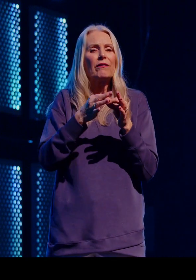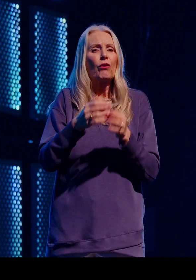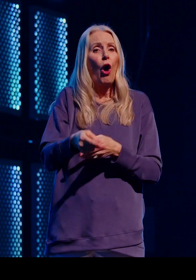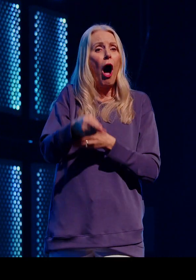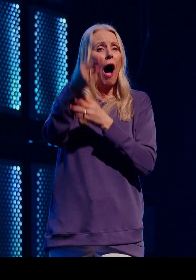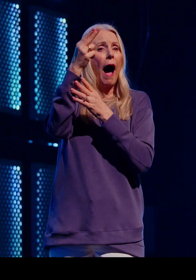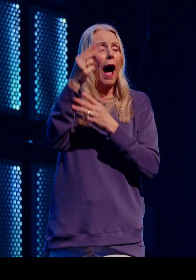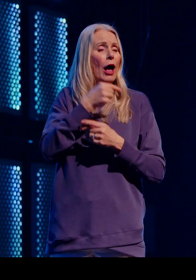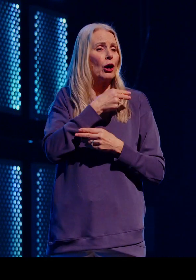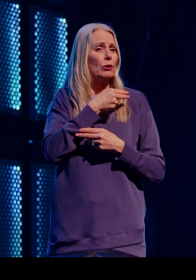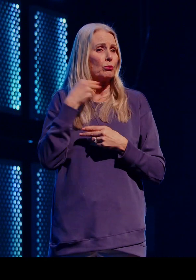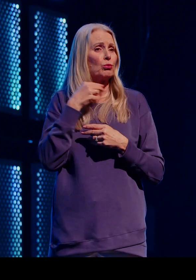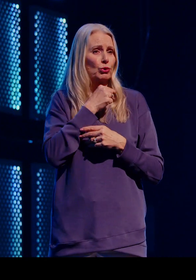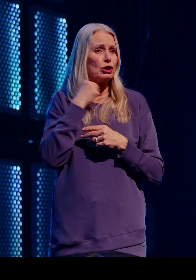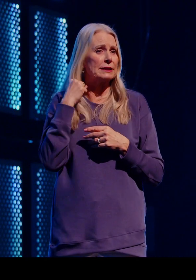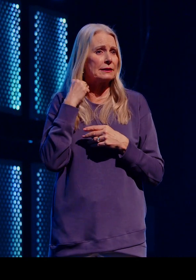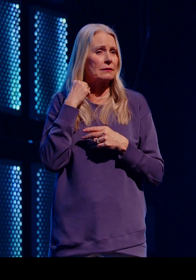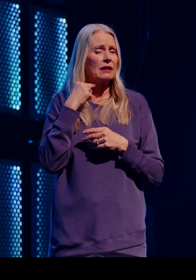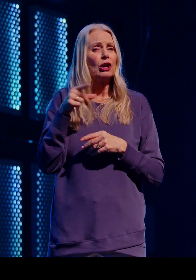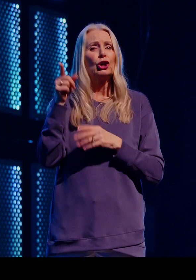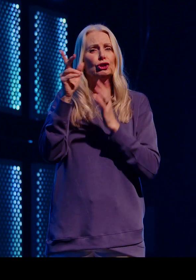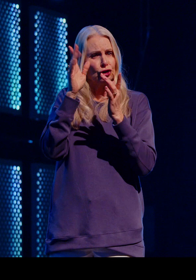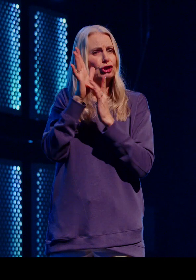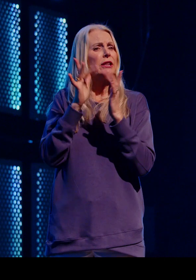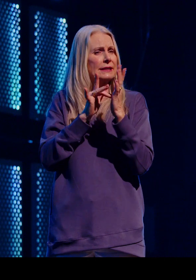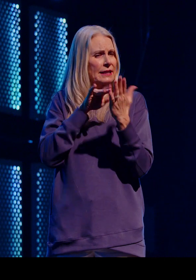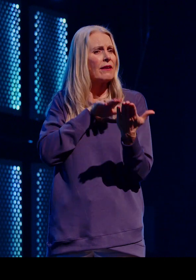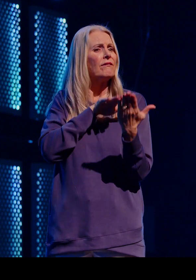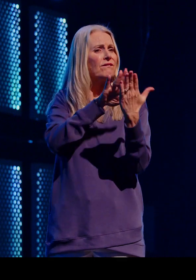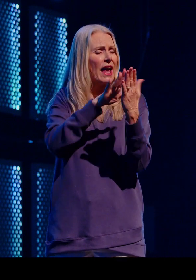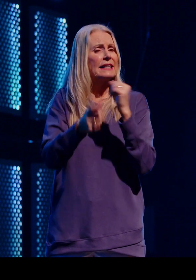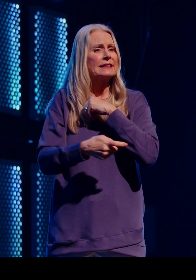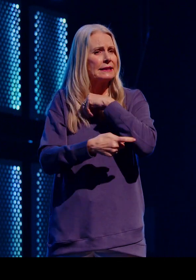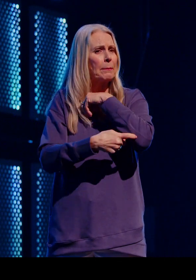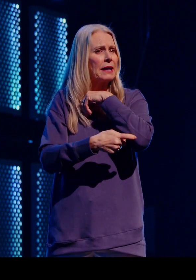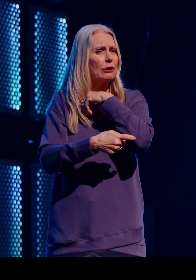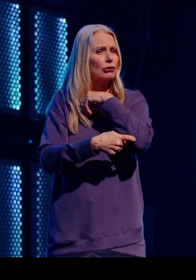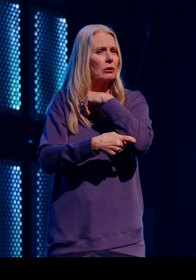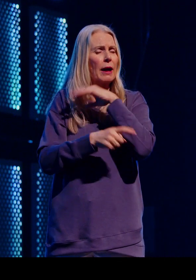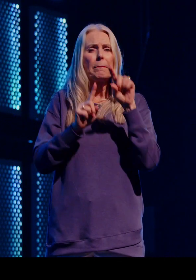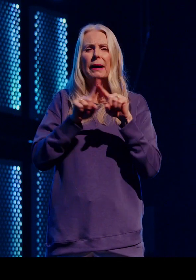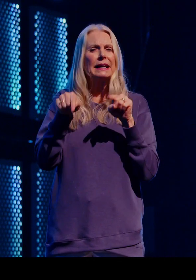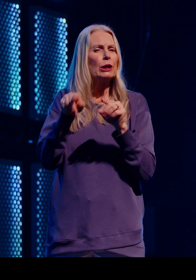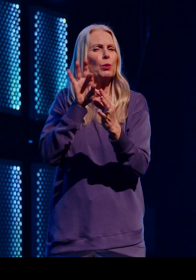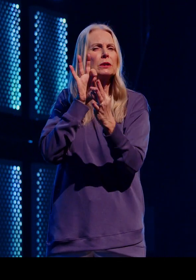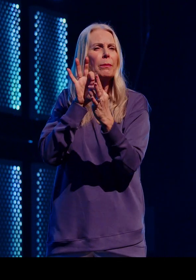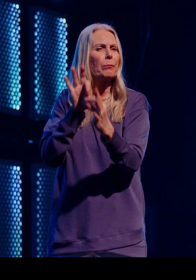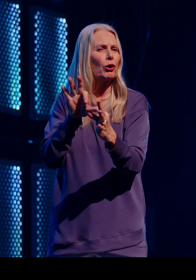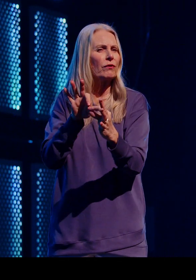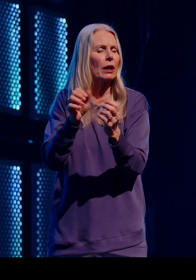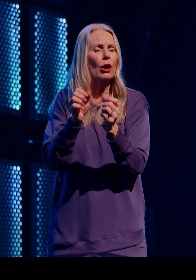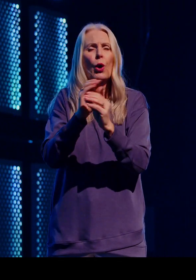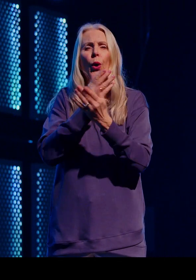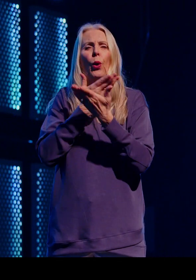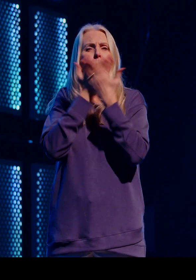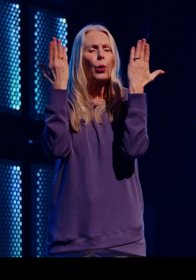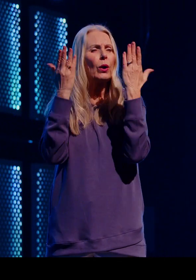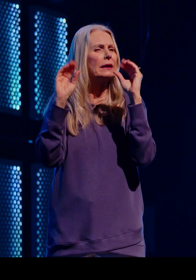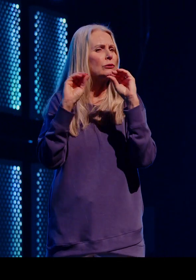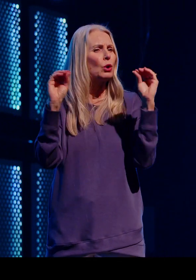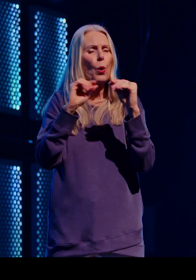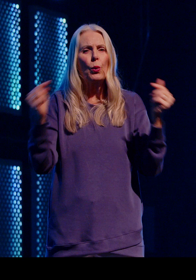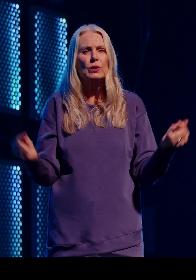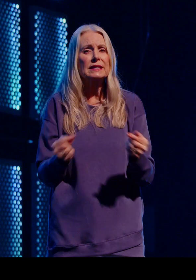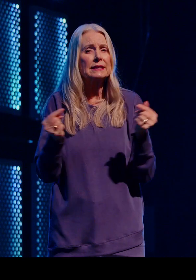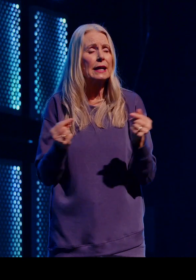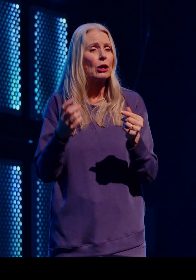are. Jesus faced the temptation, but he was faithful. He was perfect. He was without sin. And so as we consider Jesus taking